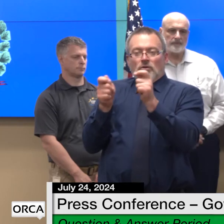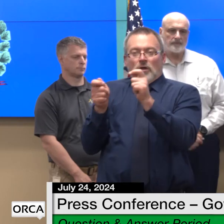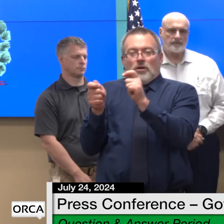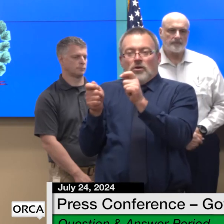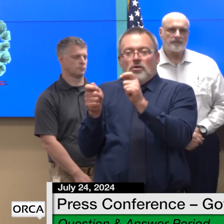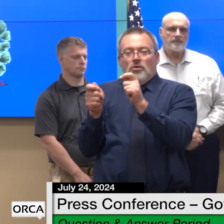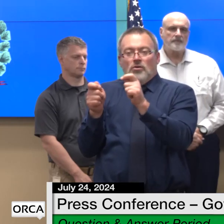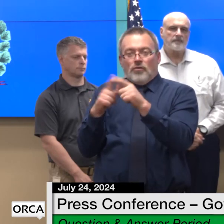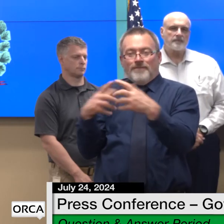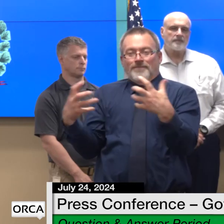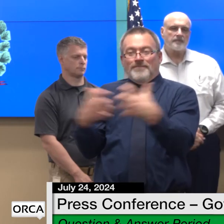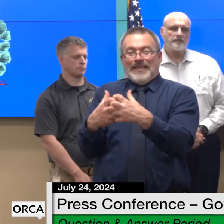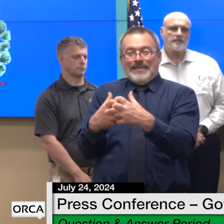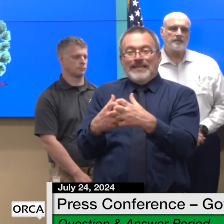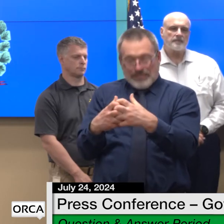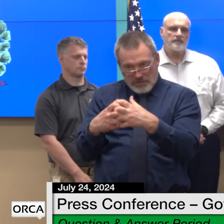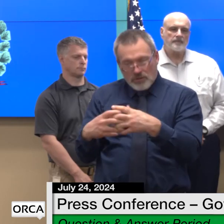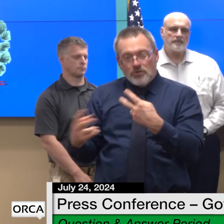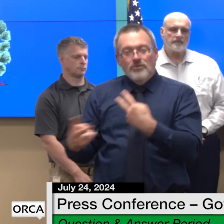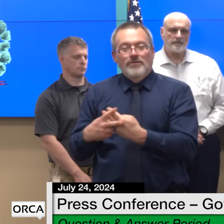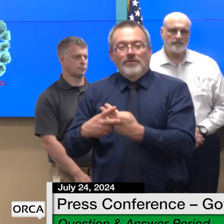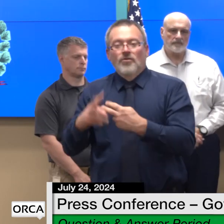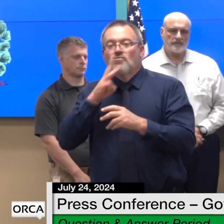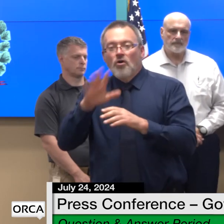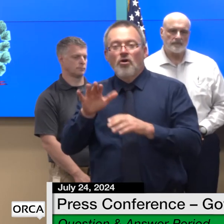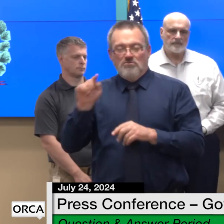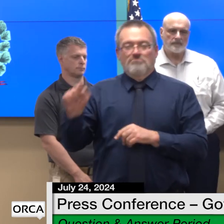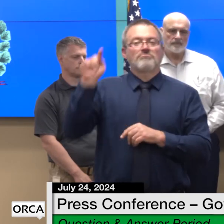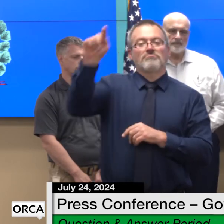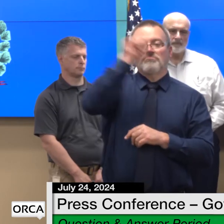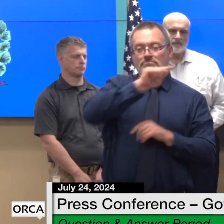storage capacity, that's the answer.